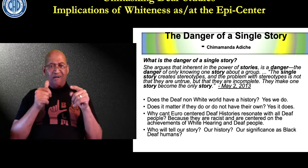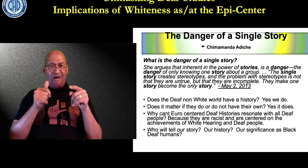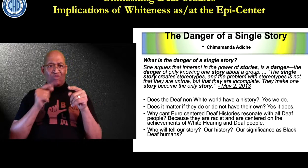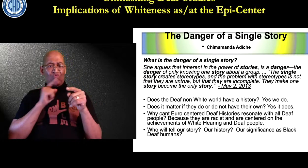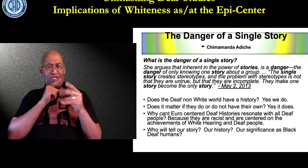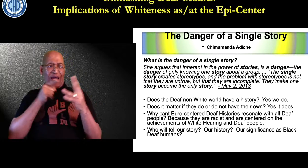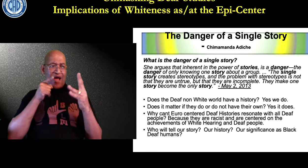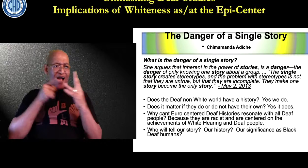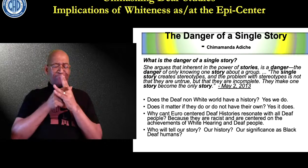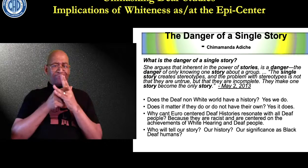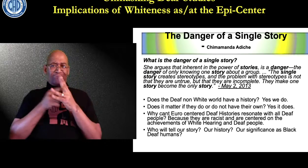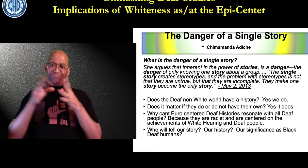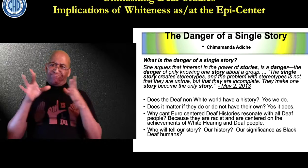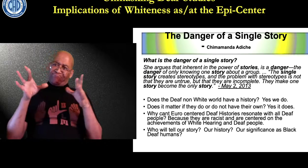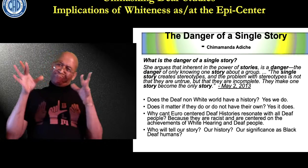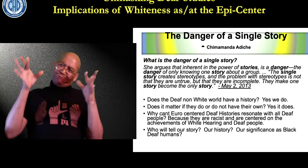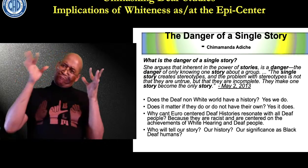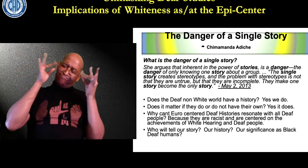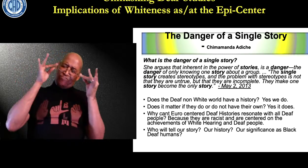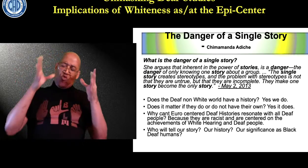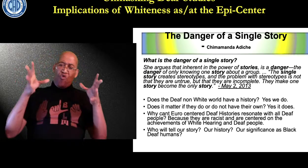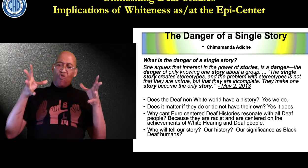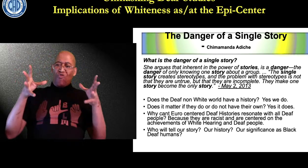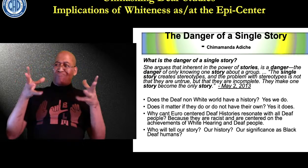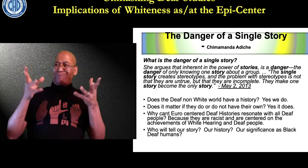European story,